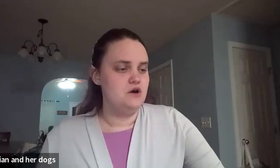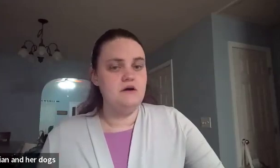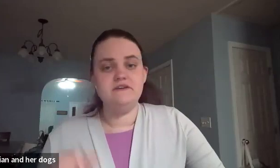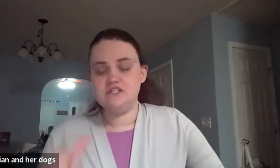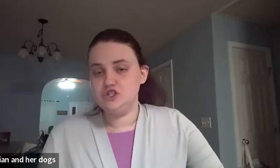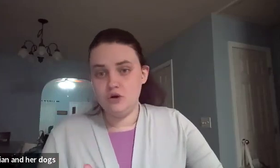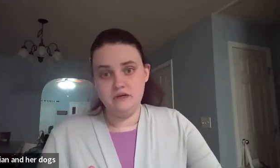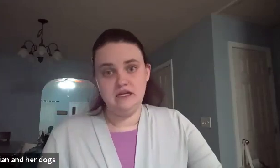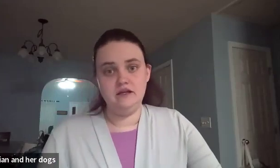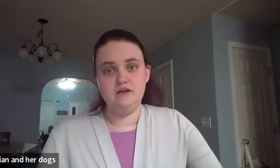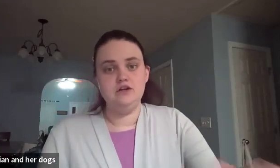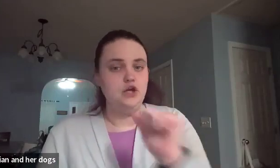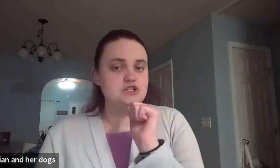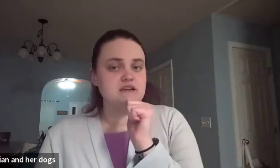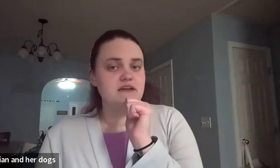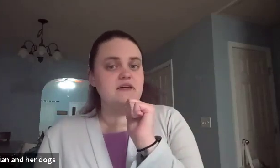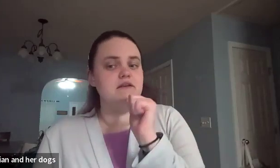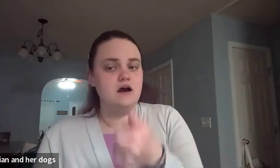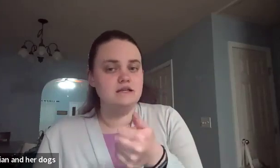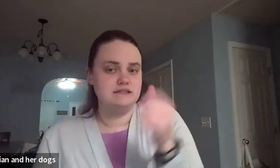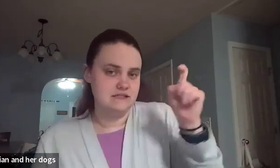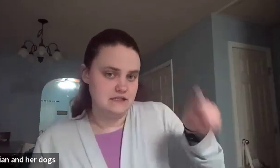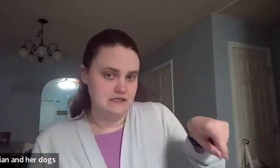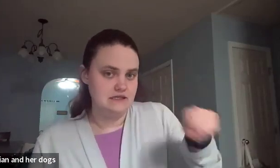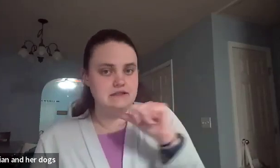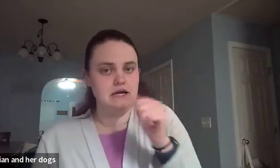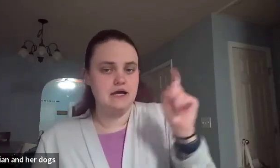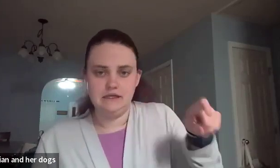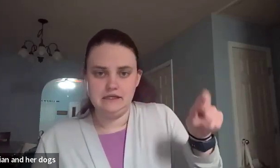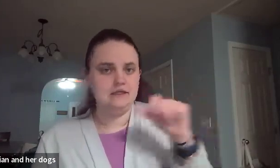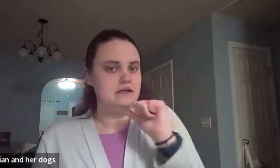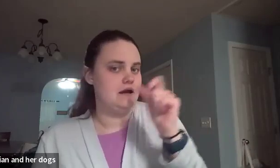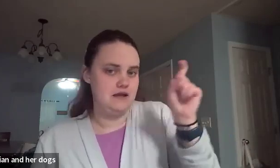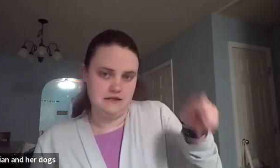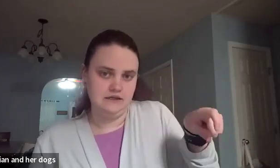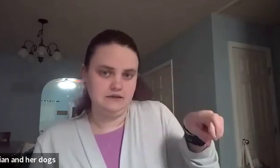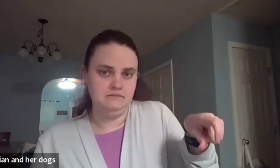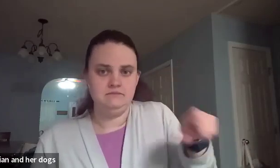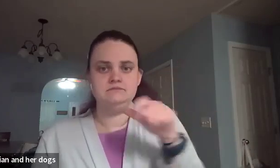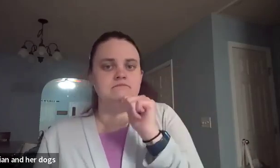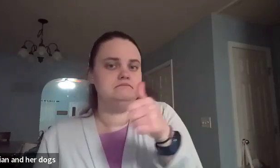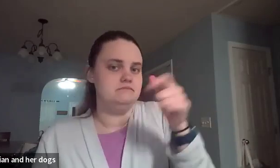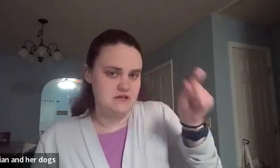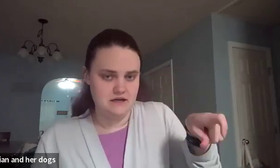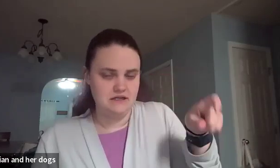So if it's don't need, you just add the not need, not need, not need, not